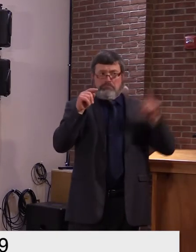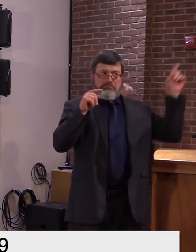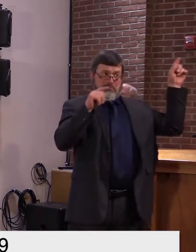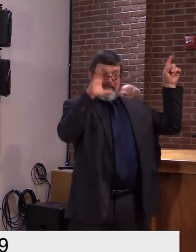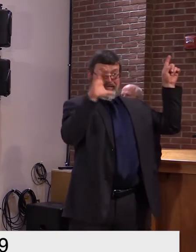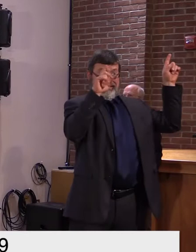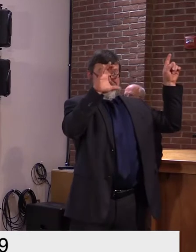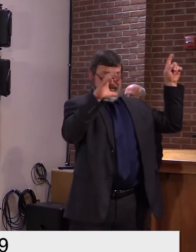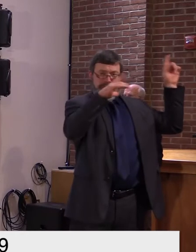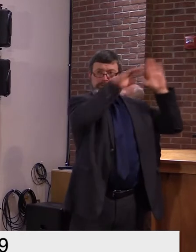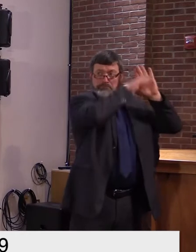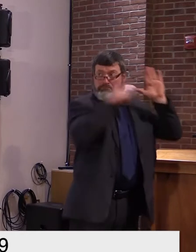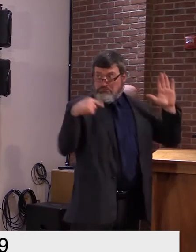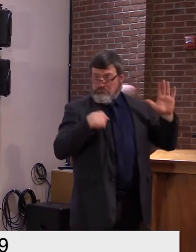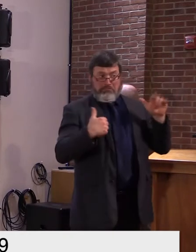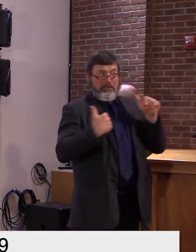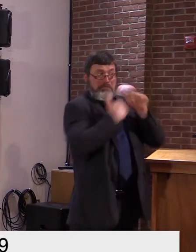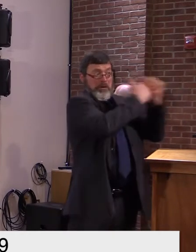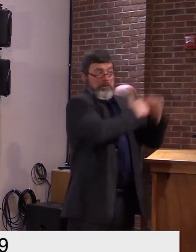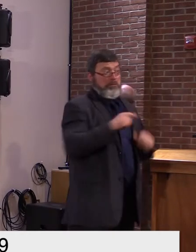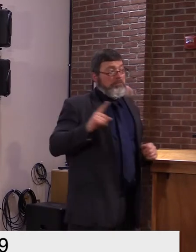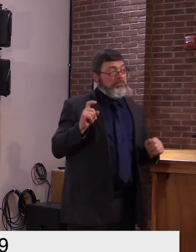plan for the